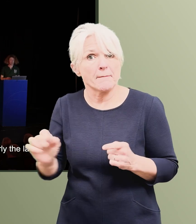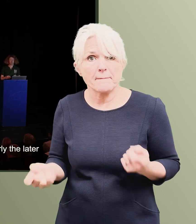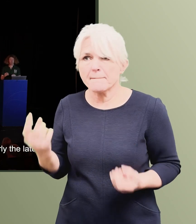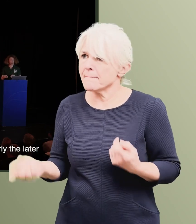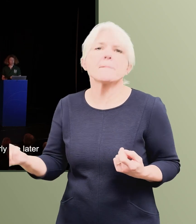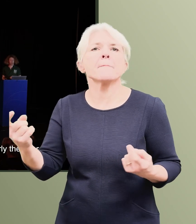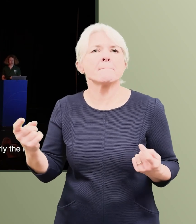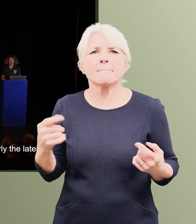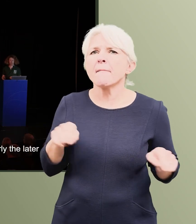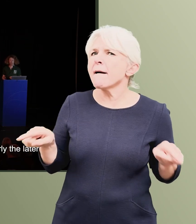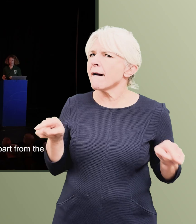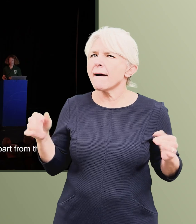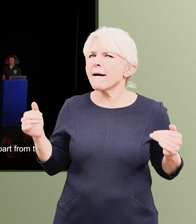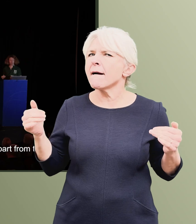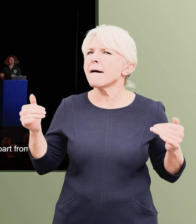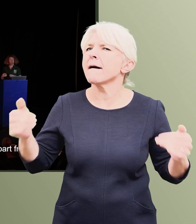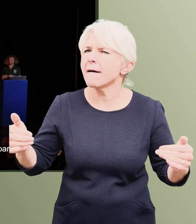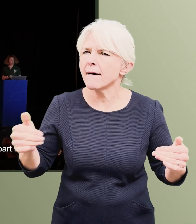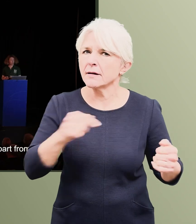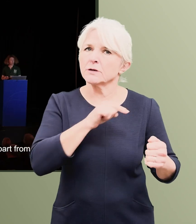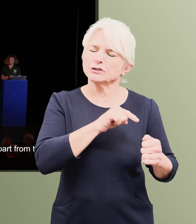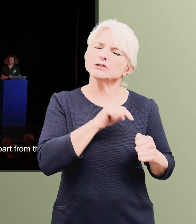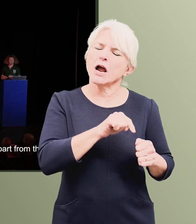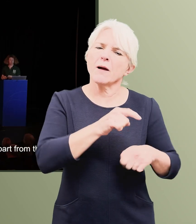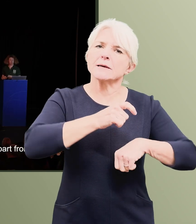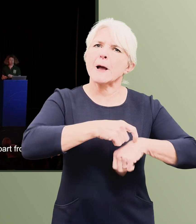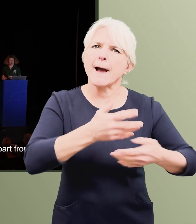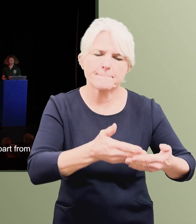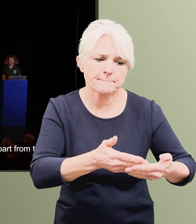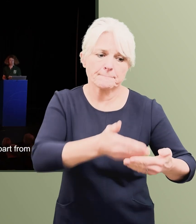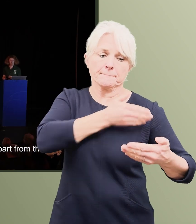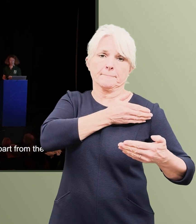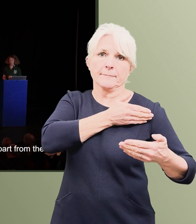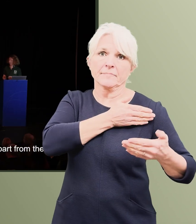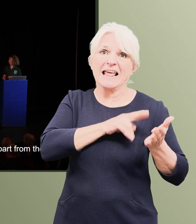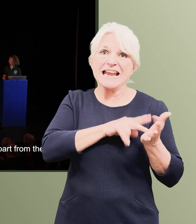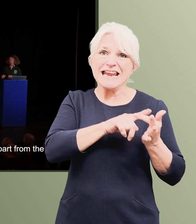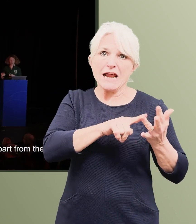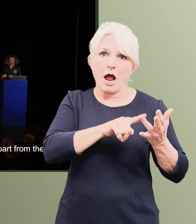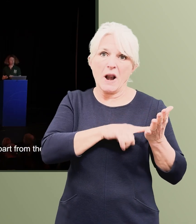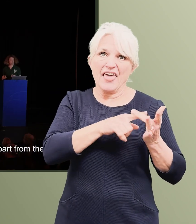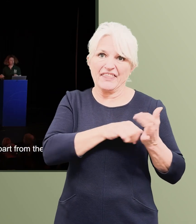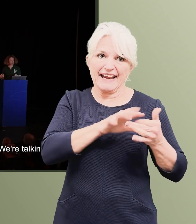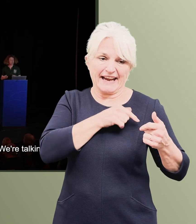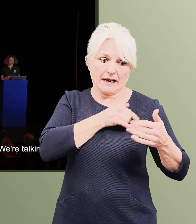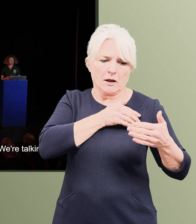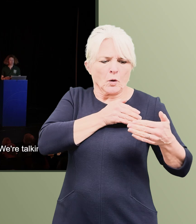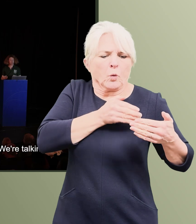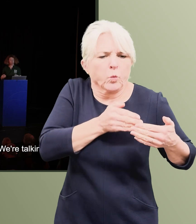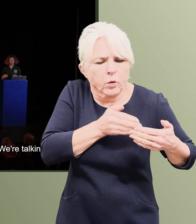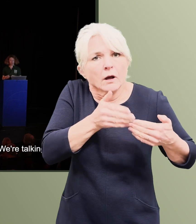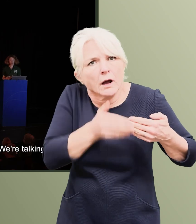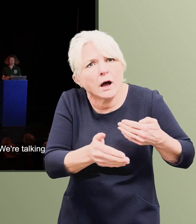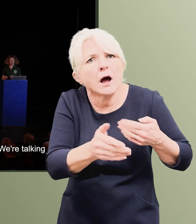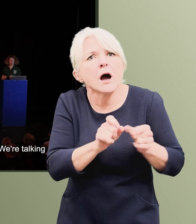later Neolithic and early Bronze Age features, is a lot of the monuments that we see, apart from the burial mounds, they're all about meeting